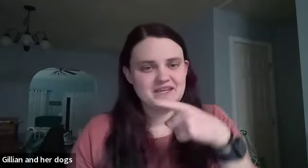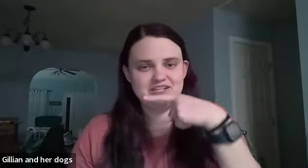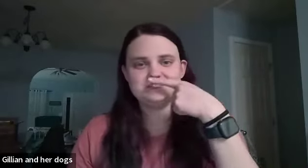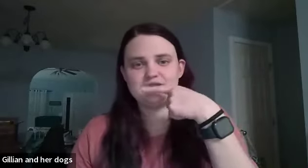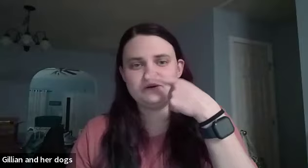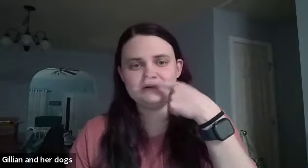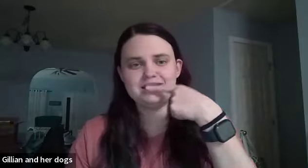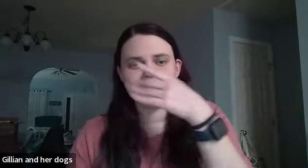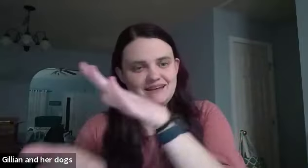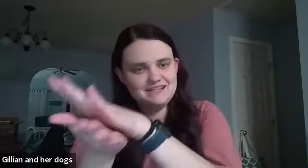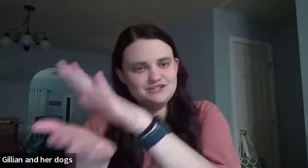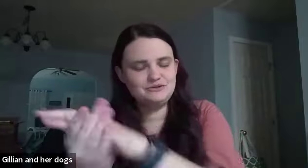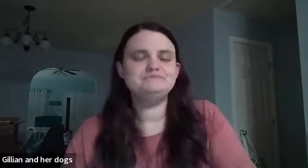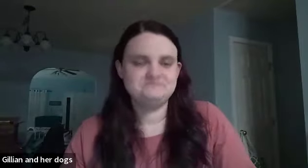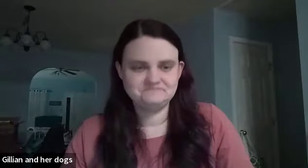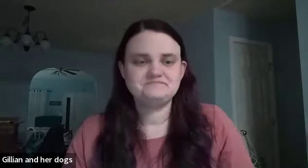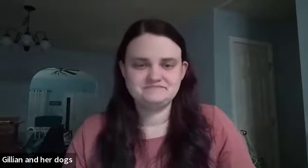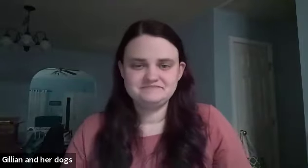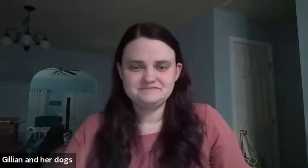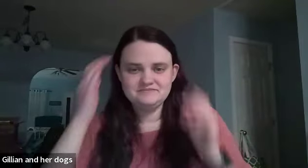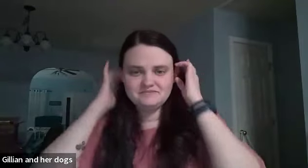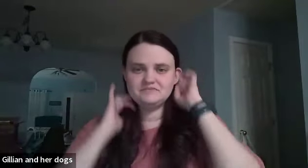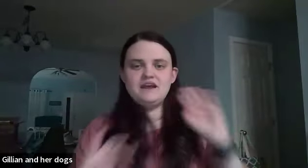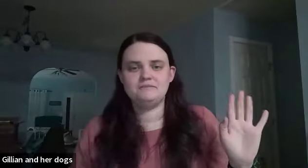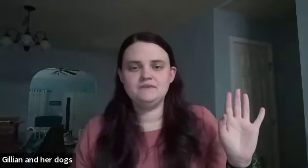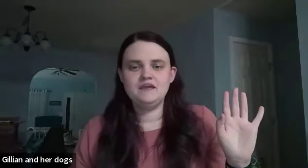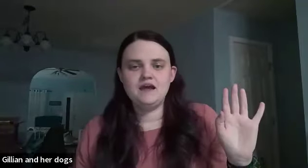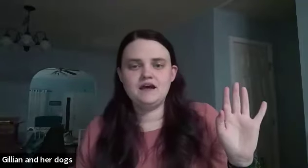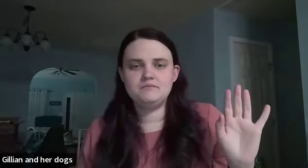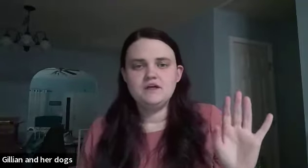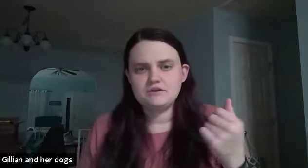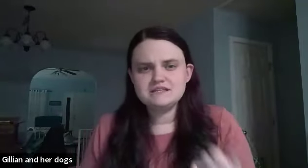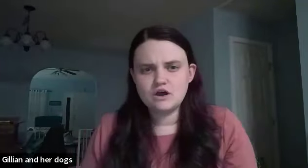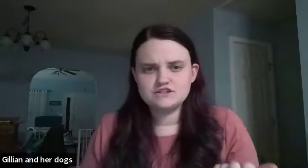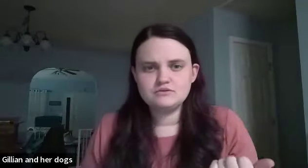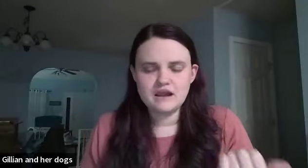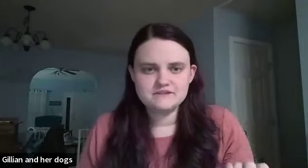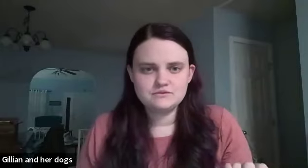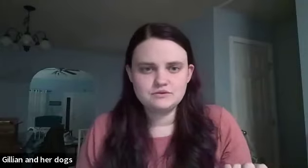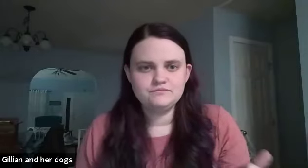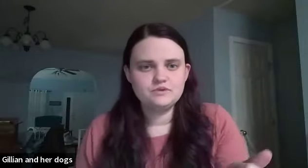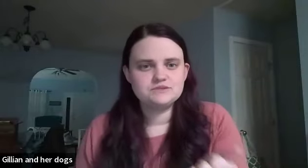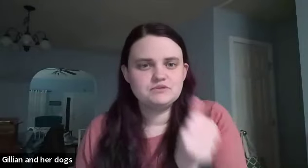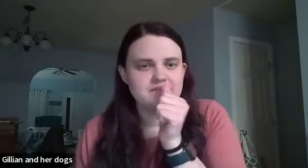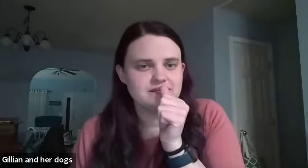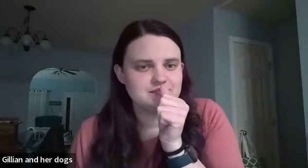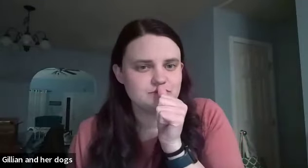You just go hearing in school. Okay. There is also private school, which private is